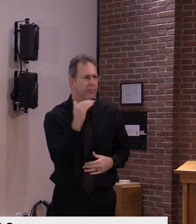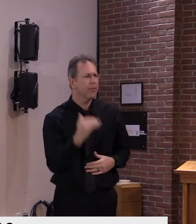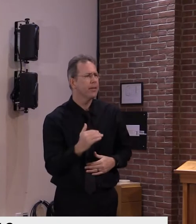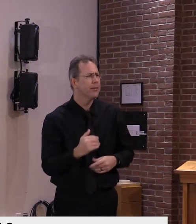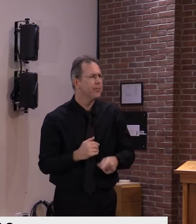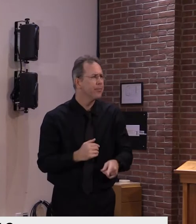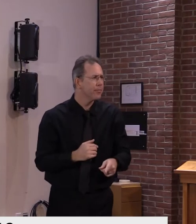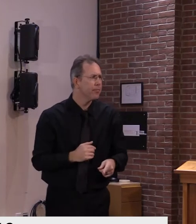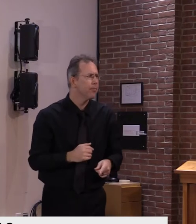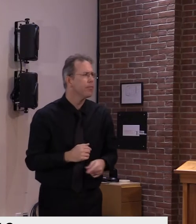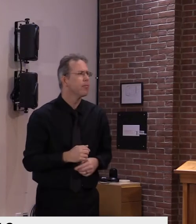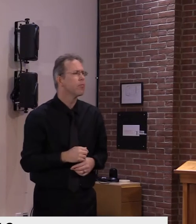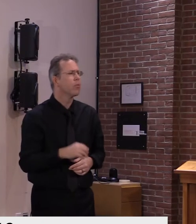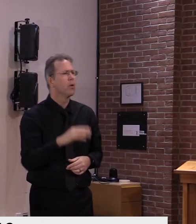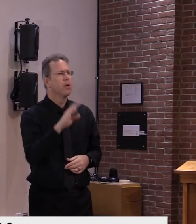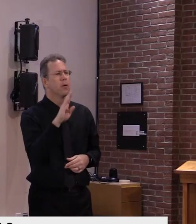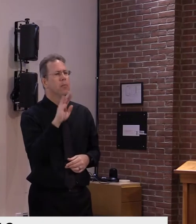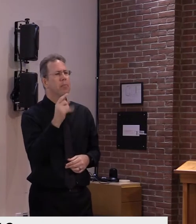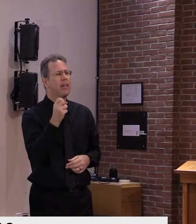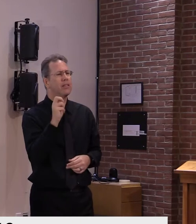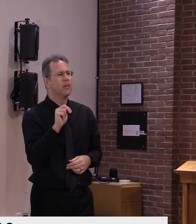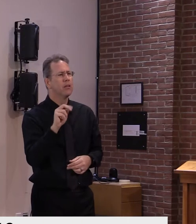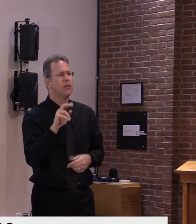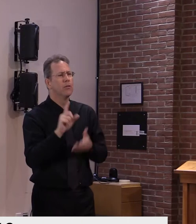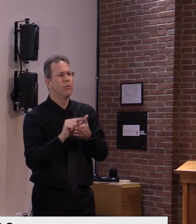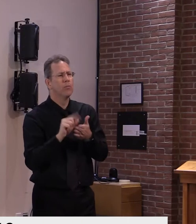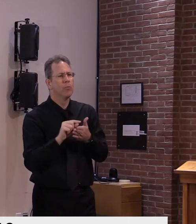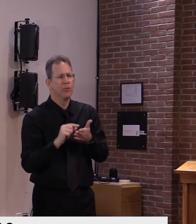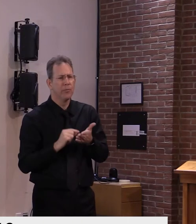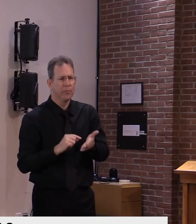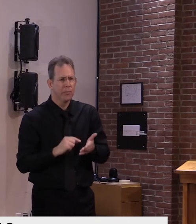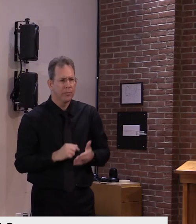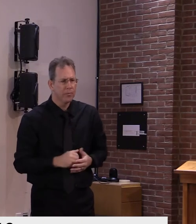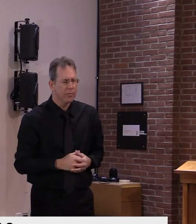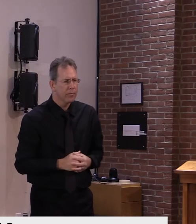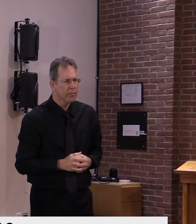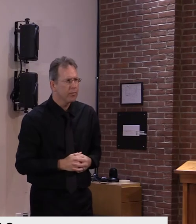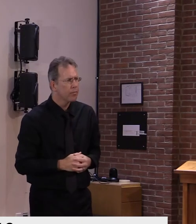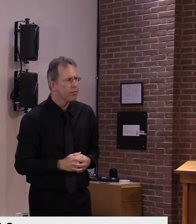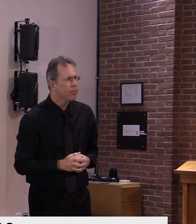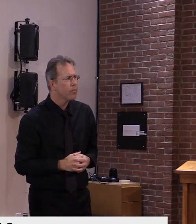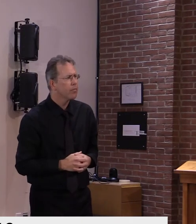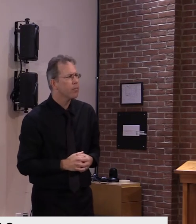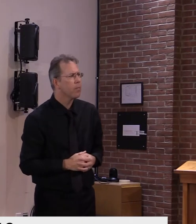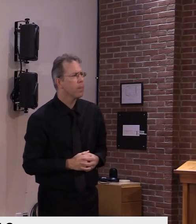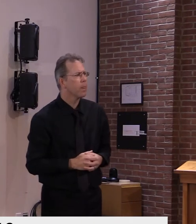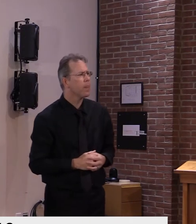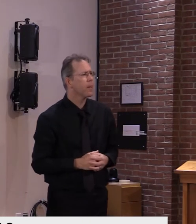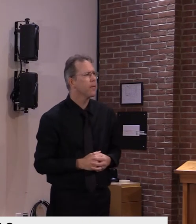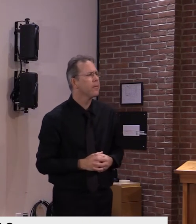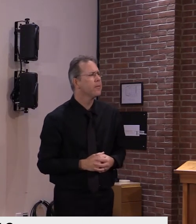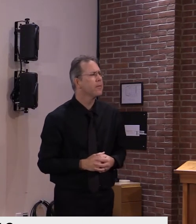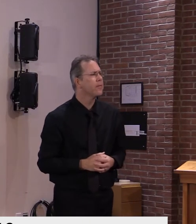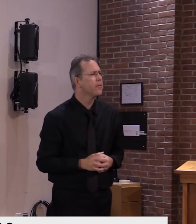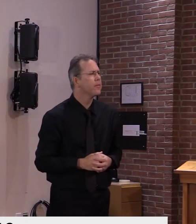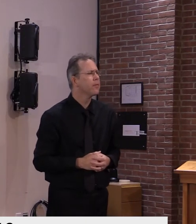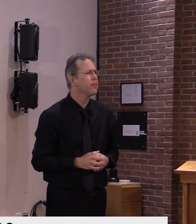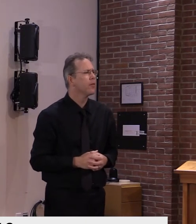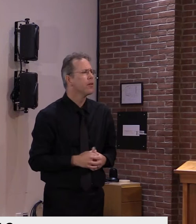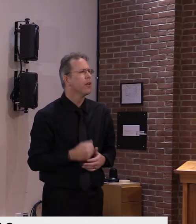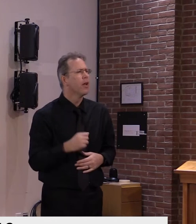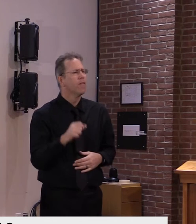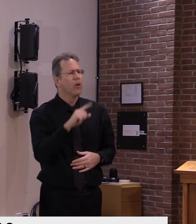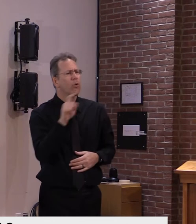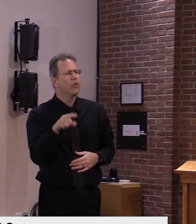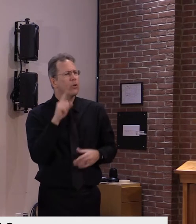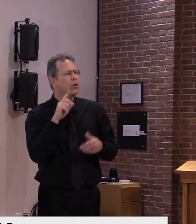Thank you, Rebecca. My questions are, I believe, for Secretary French, if that's okay? Sure. Okay, my first is about